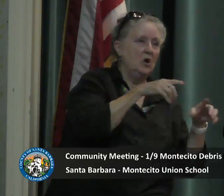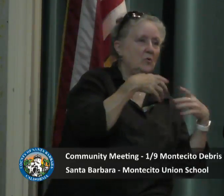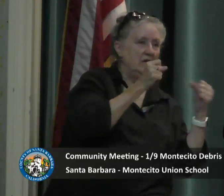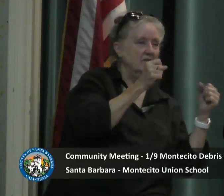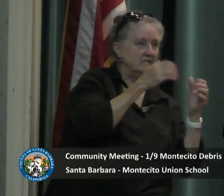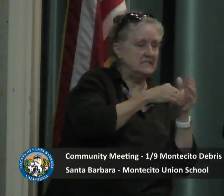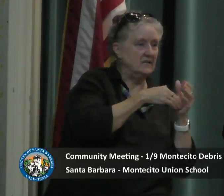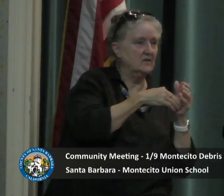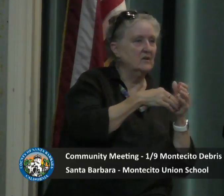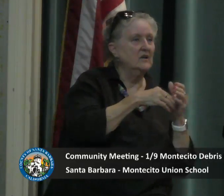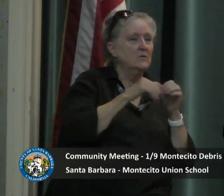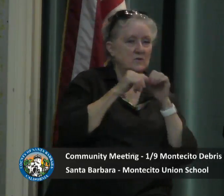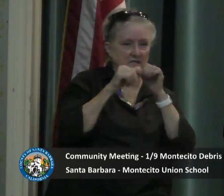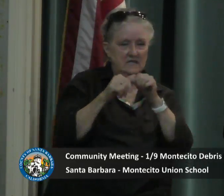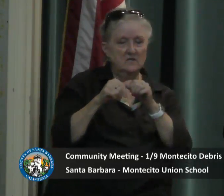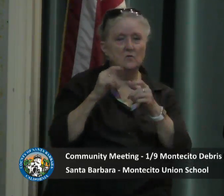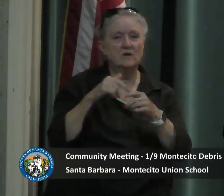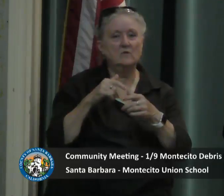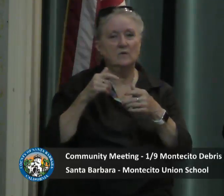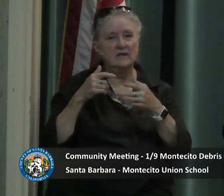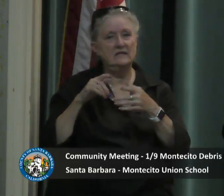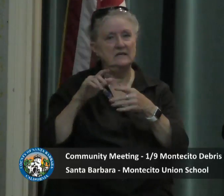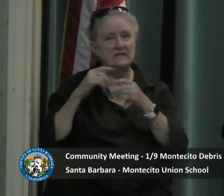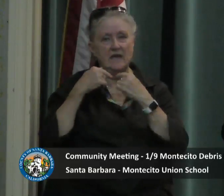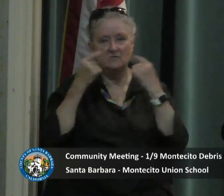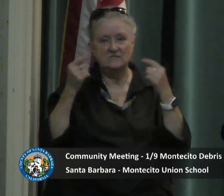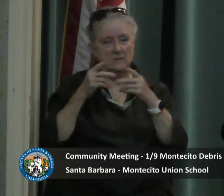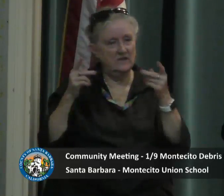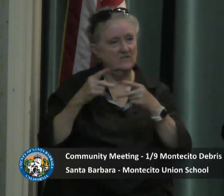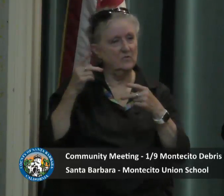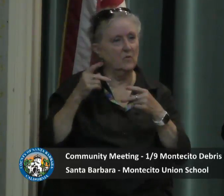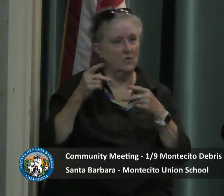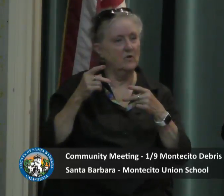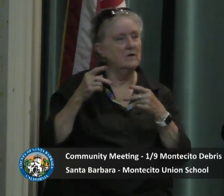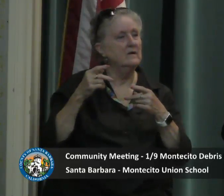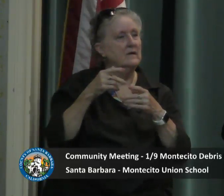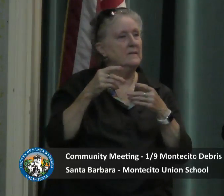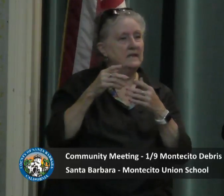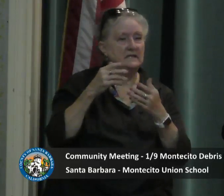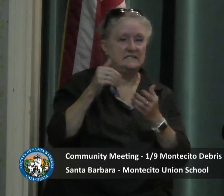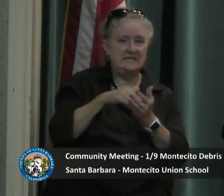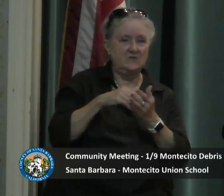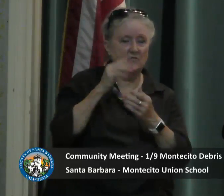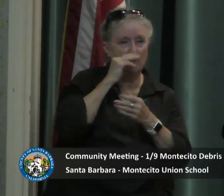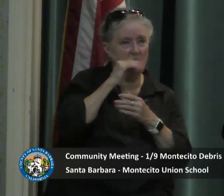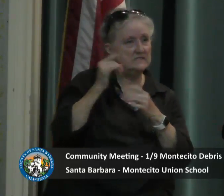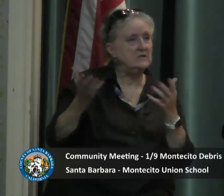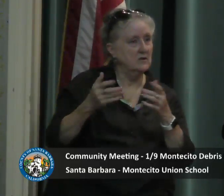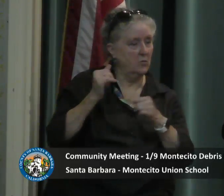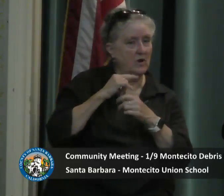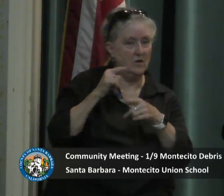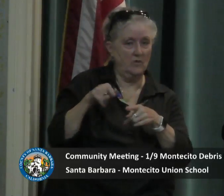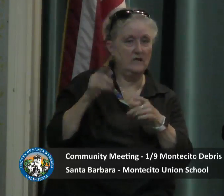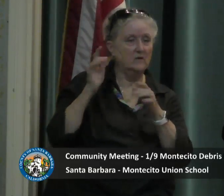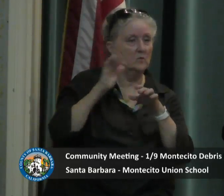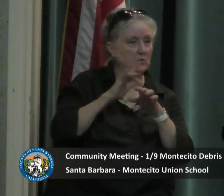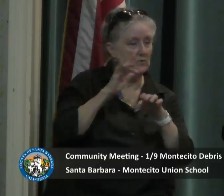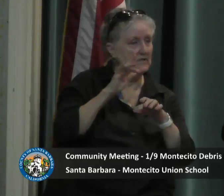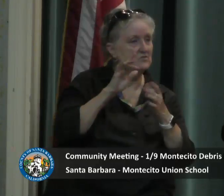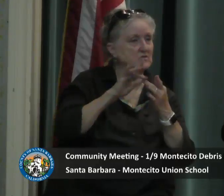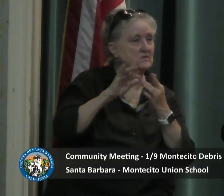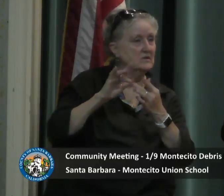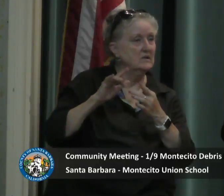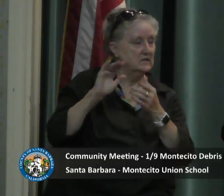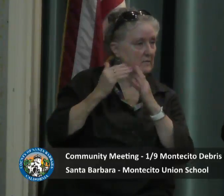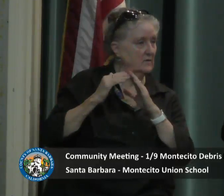we announce a location for the Montecito Information Center, a lot of centers that we are providing so we can reach the community. We also have a couple